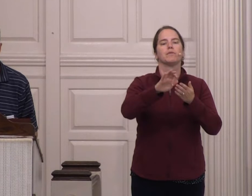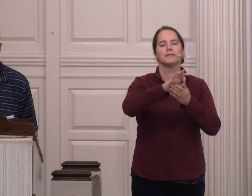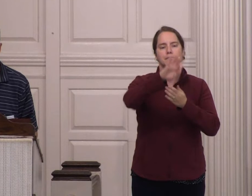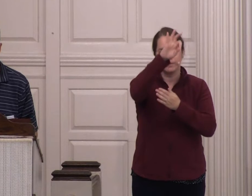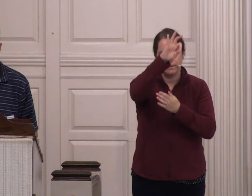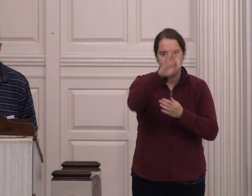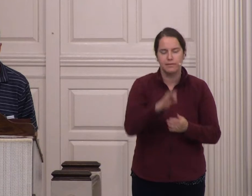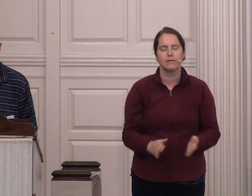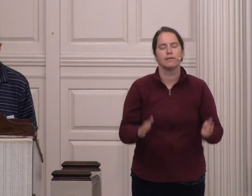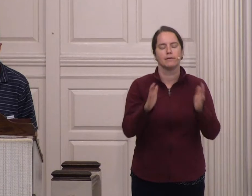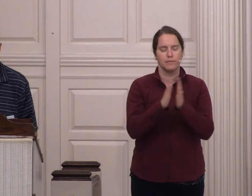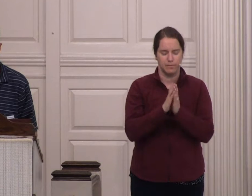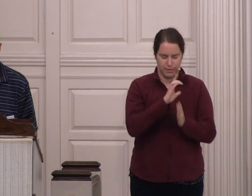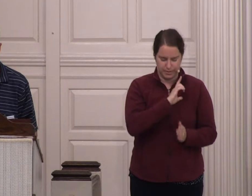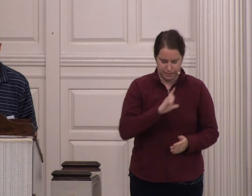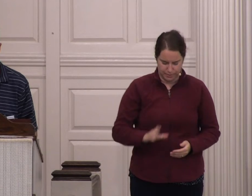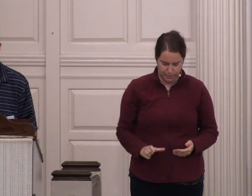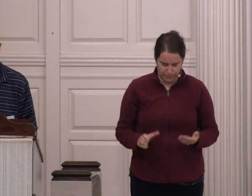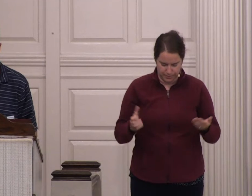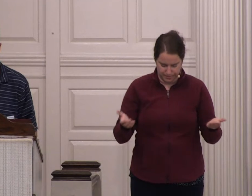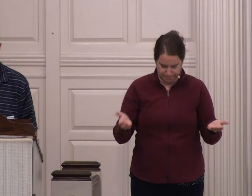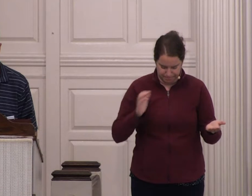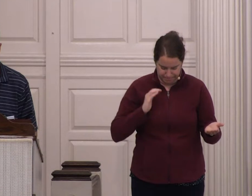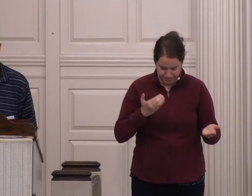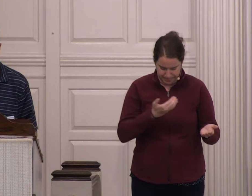the Lord.